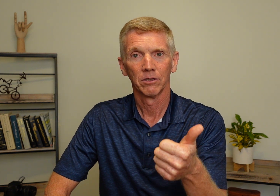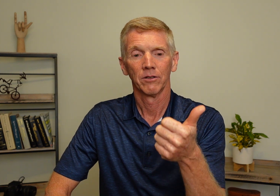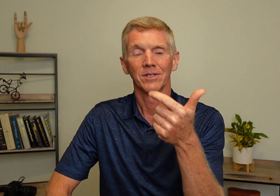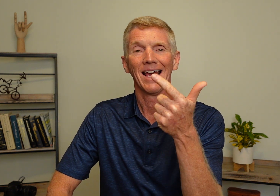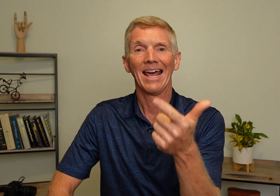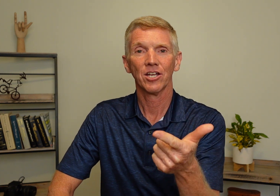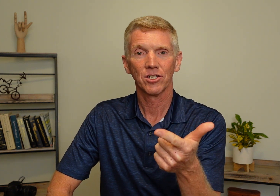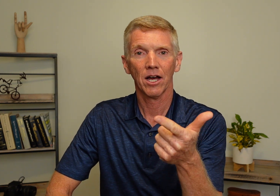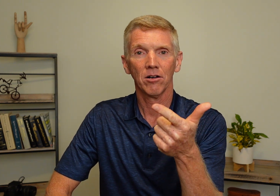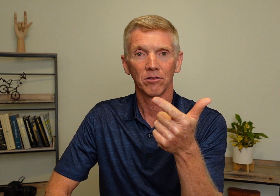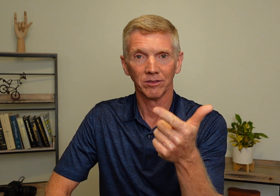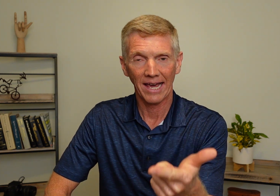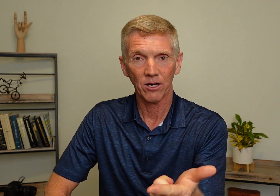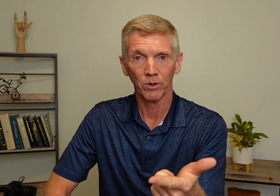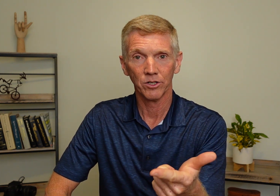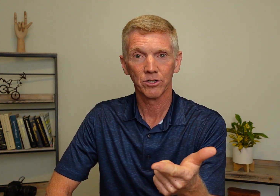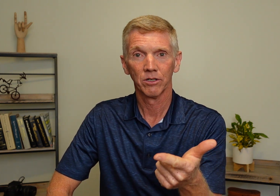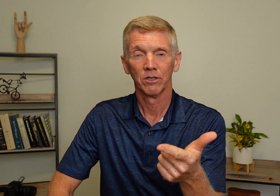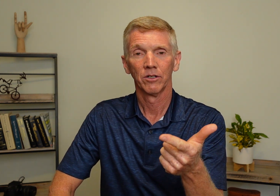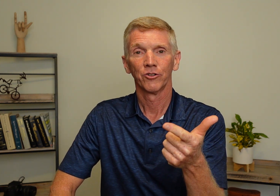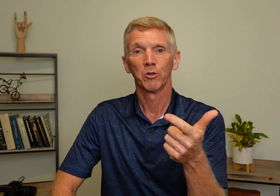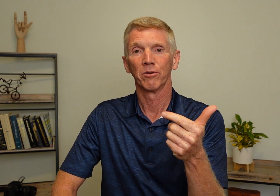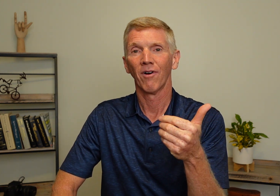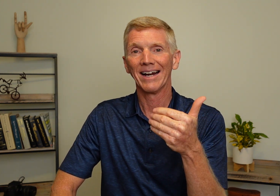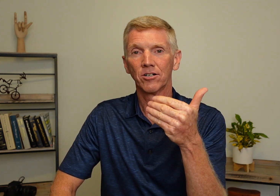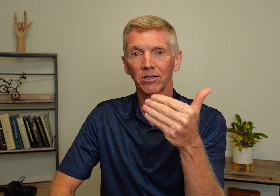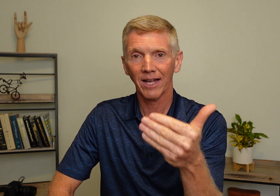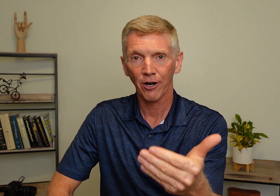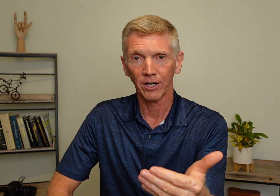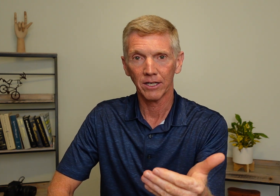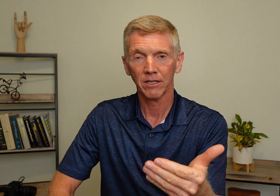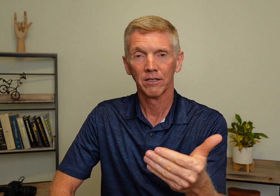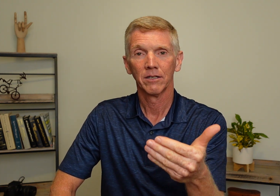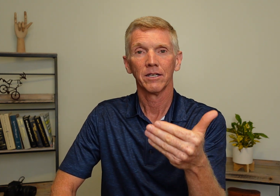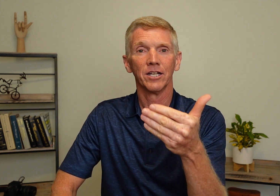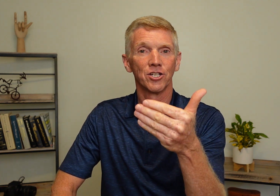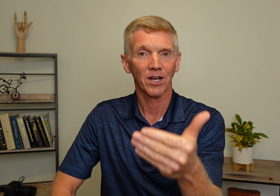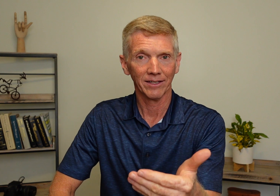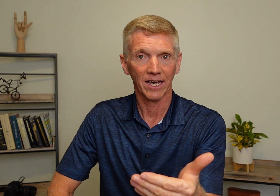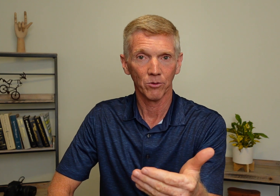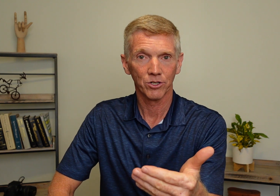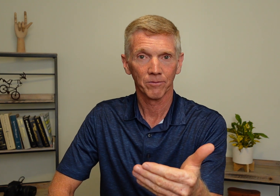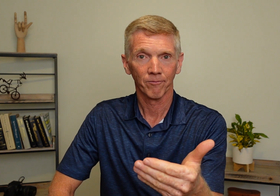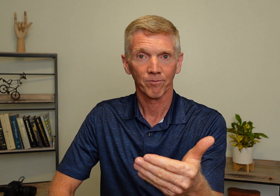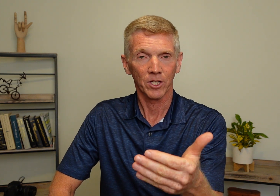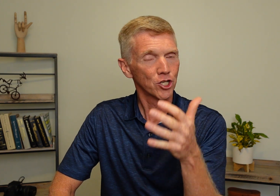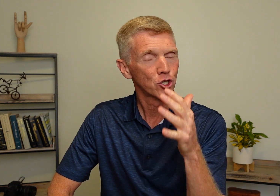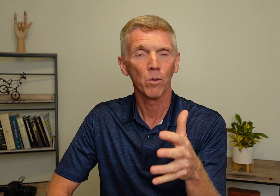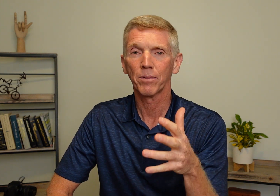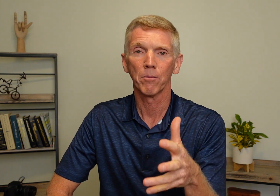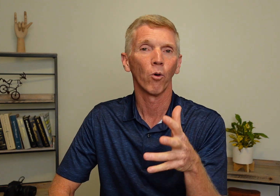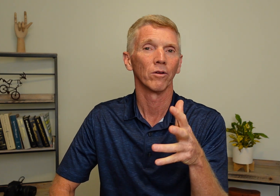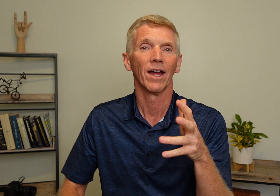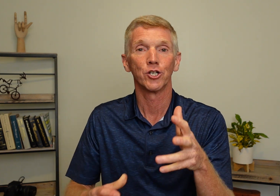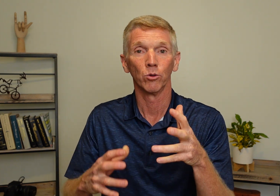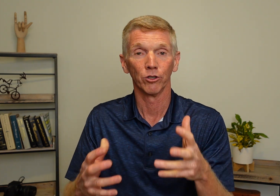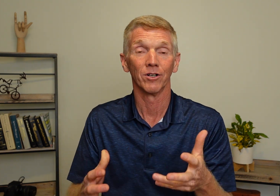the ASL language, to provide clarity in sign language. It's super important that you learn.